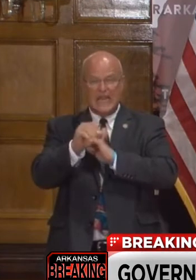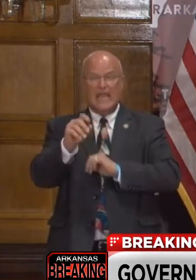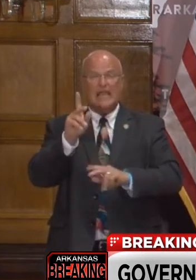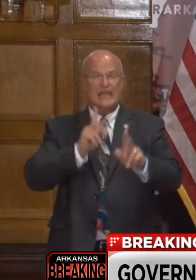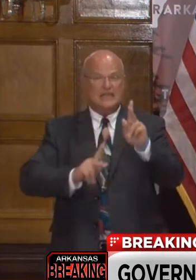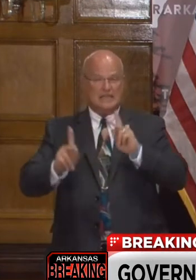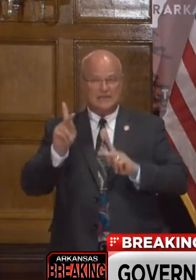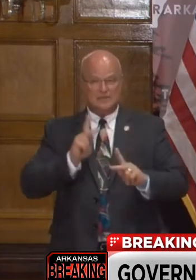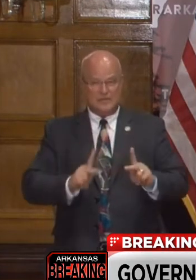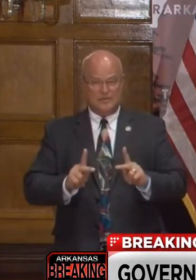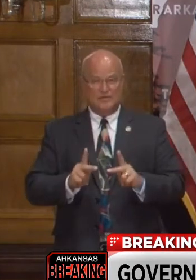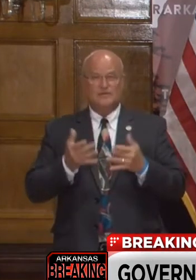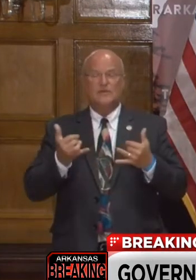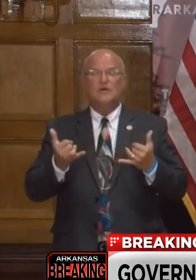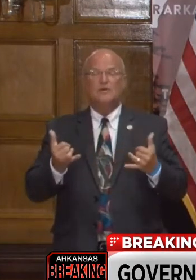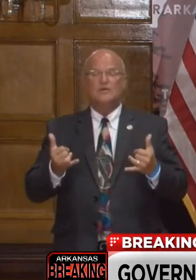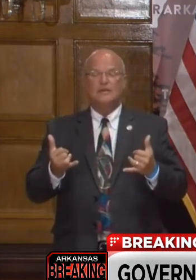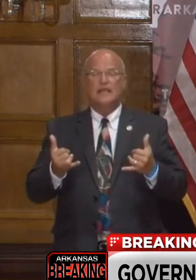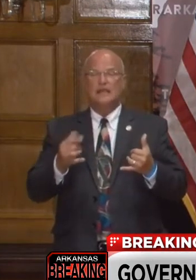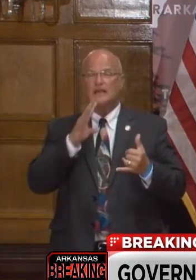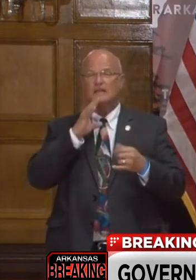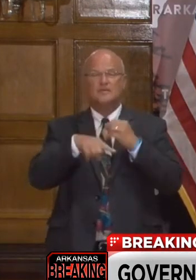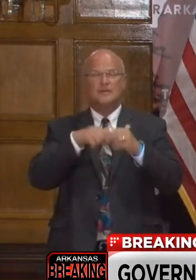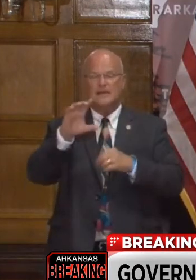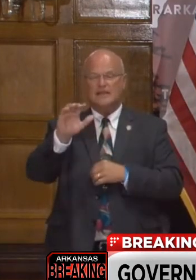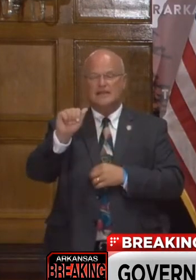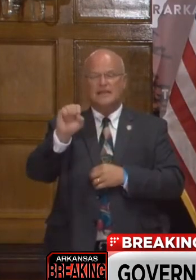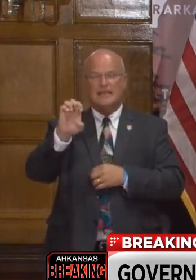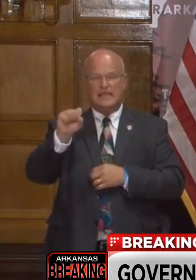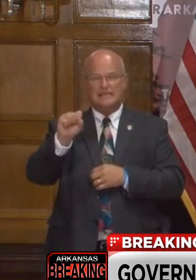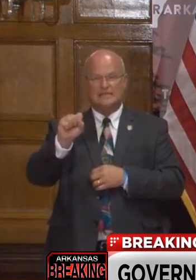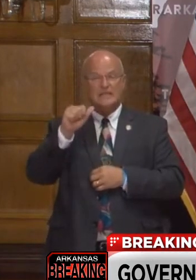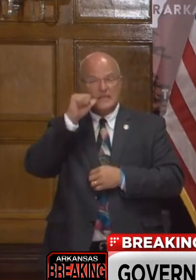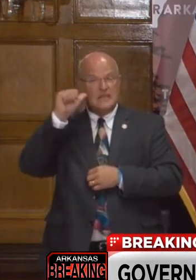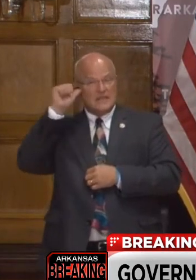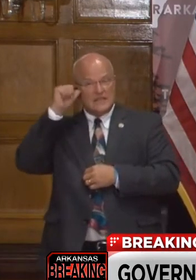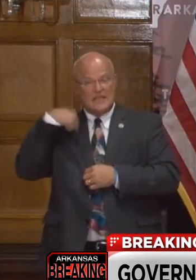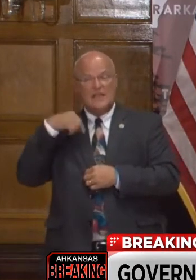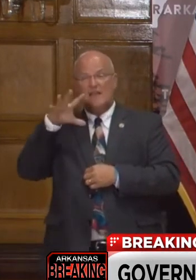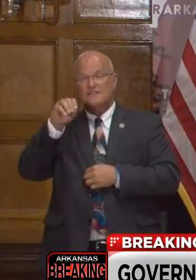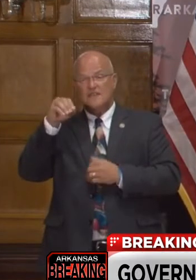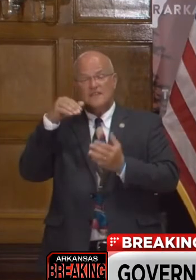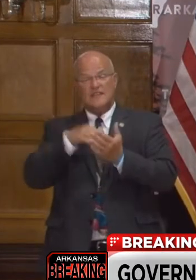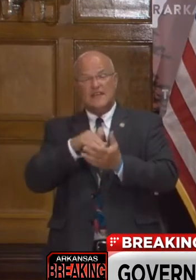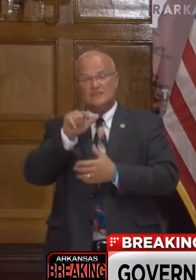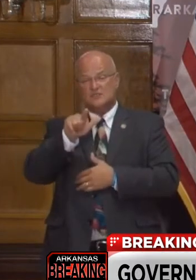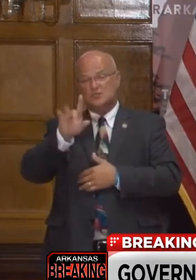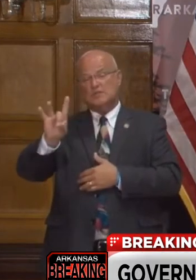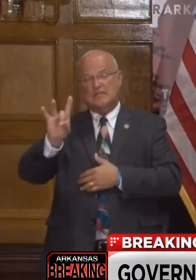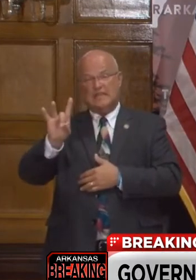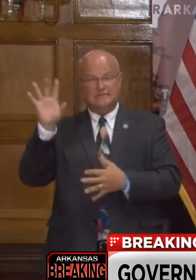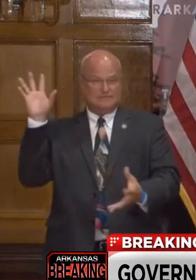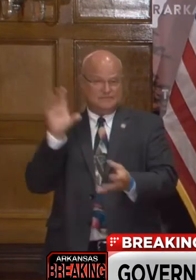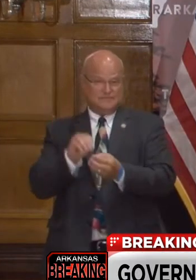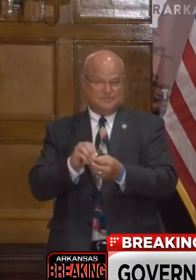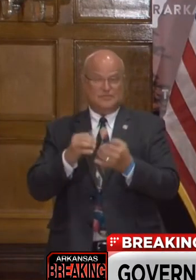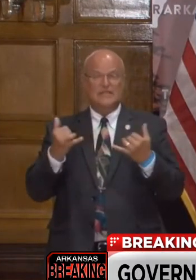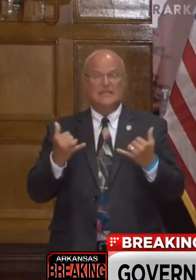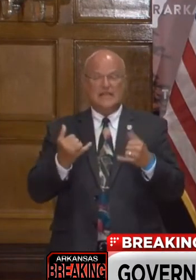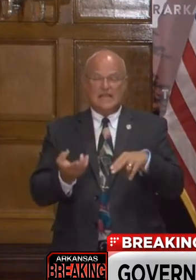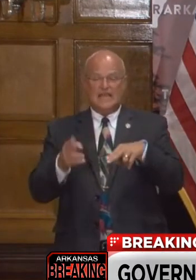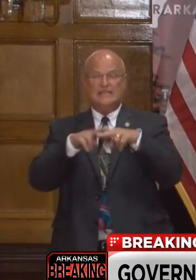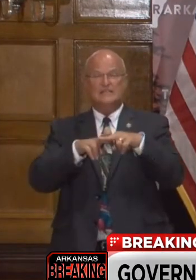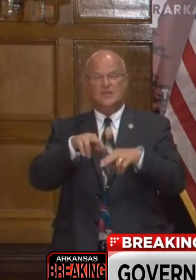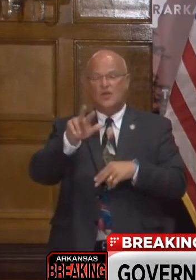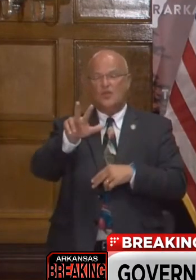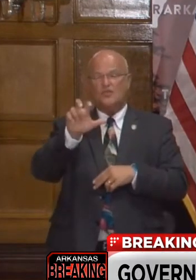individual members. And so let's go to the cases. Yesterday we had 50,028 cases. Today we have an